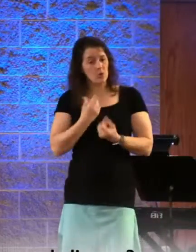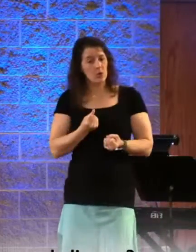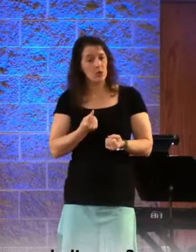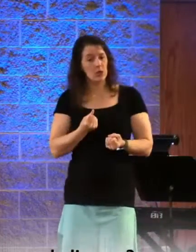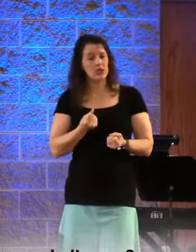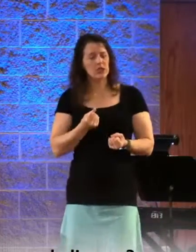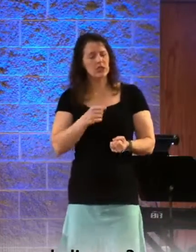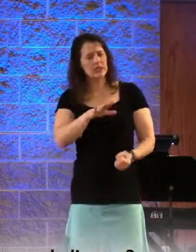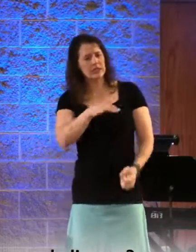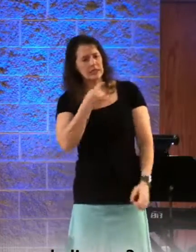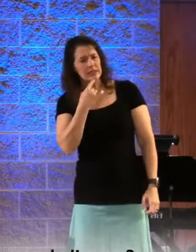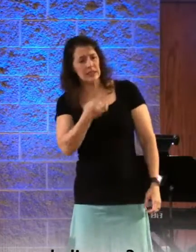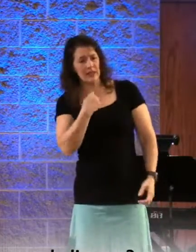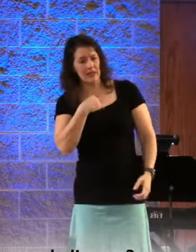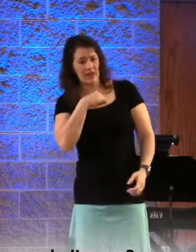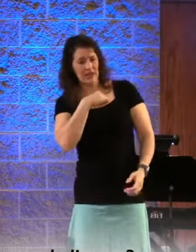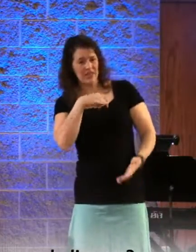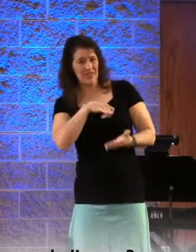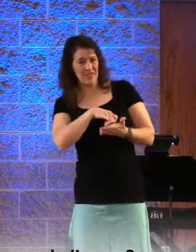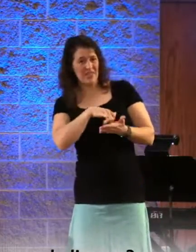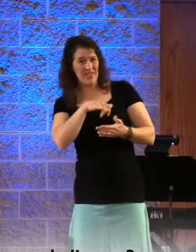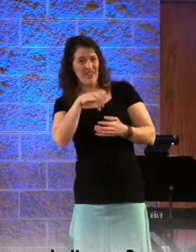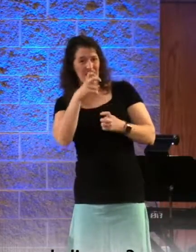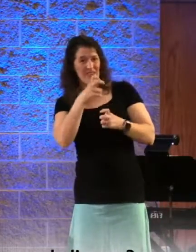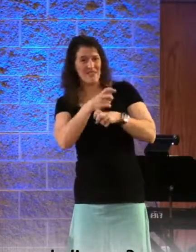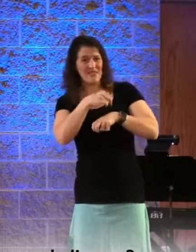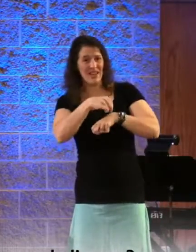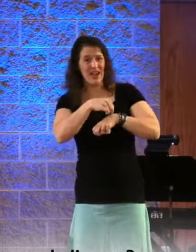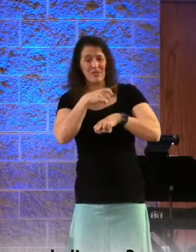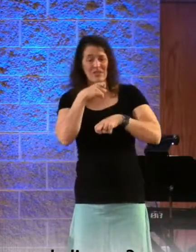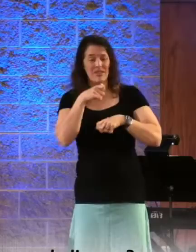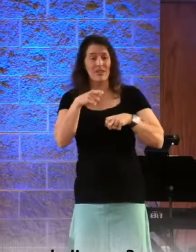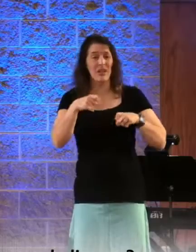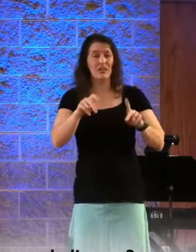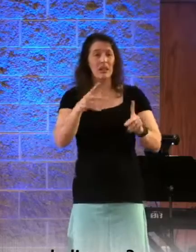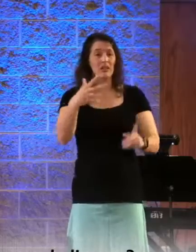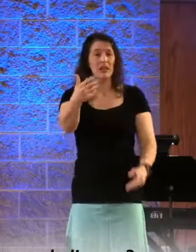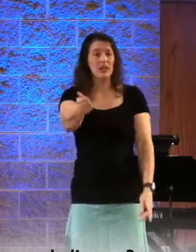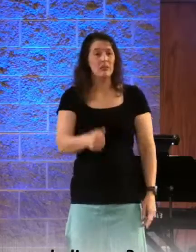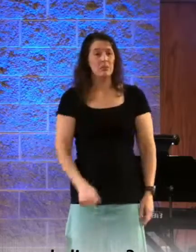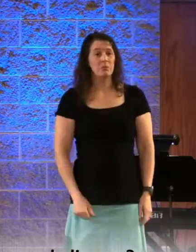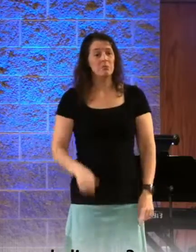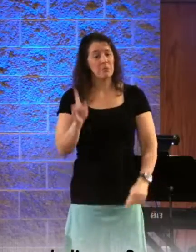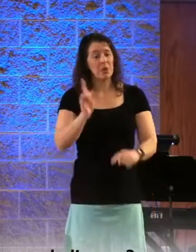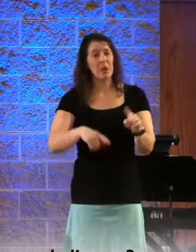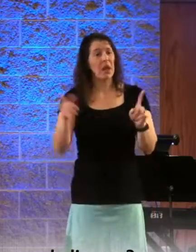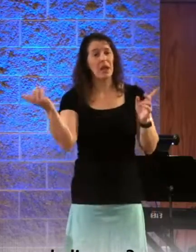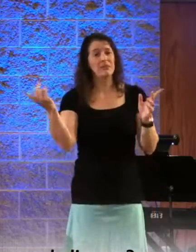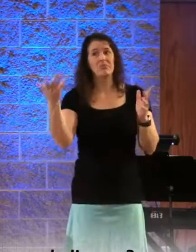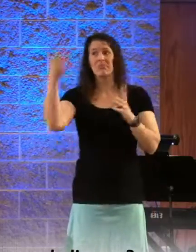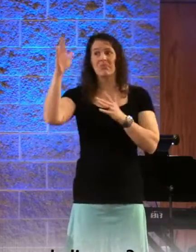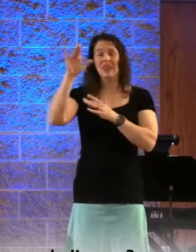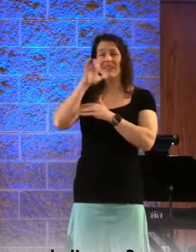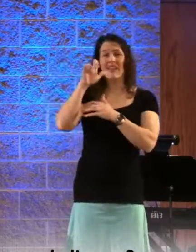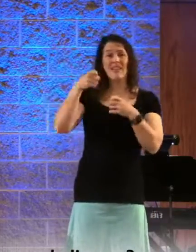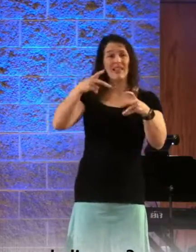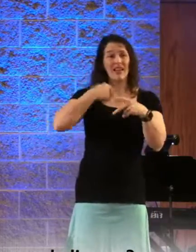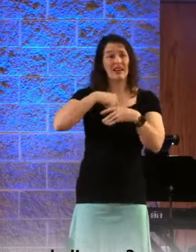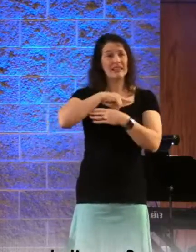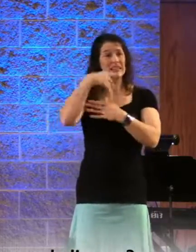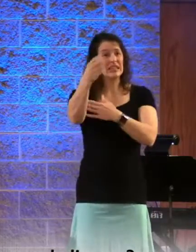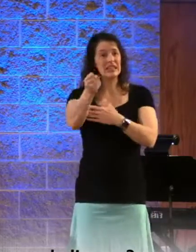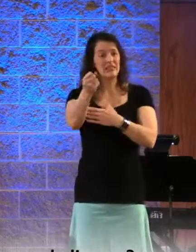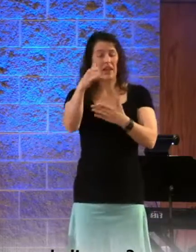a valley time that we're not allowed to leave it, that God doesn't let us leave it. And that's part of my role for some